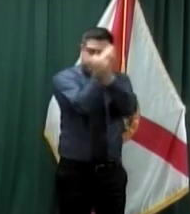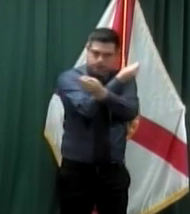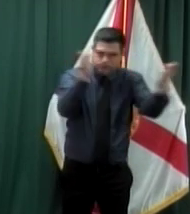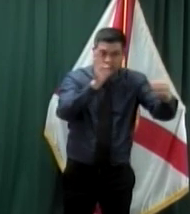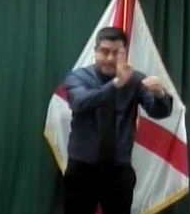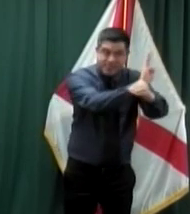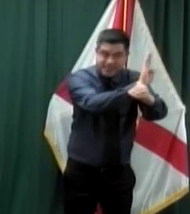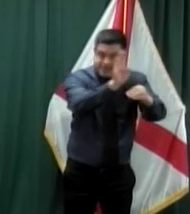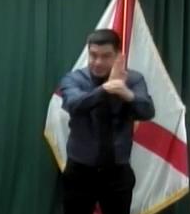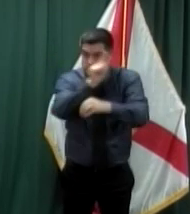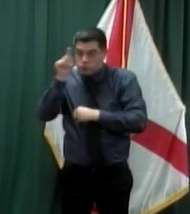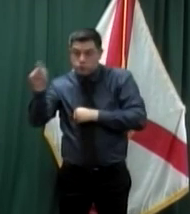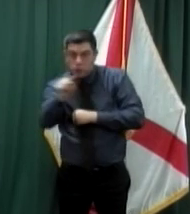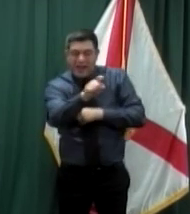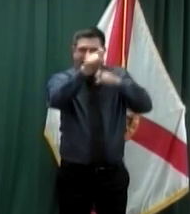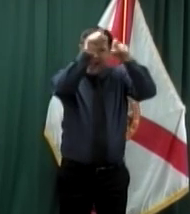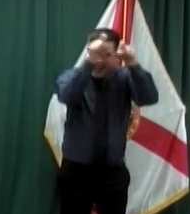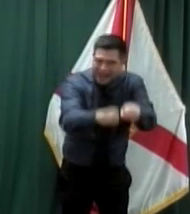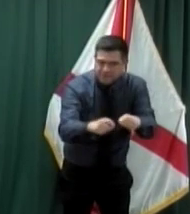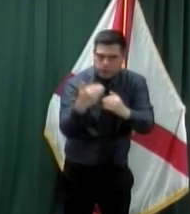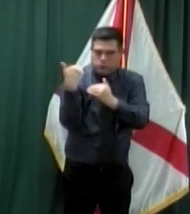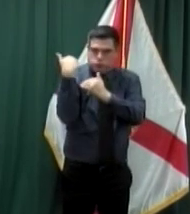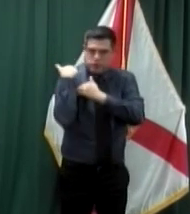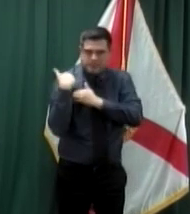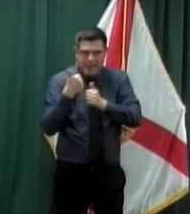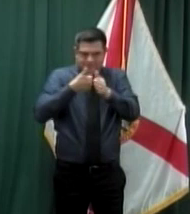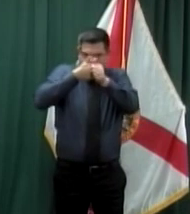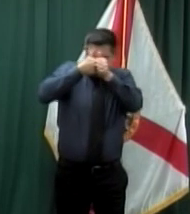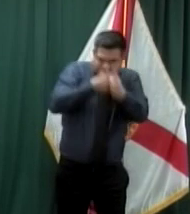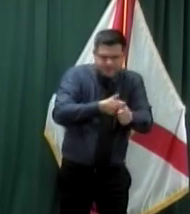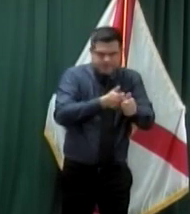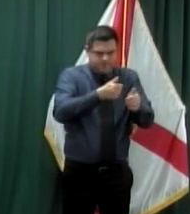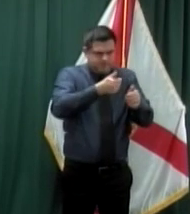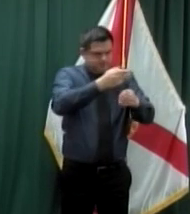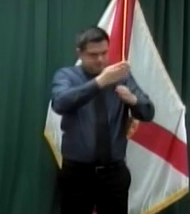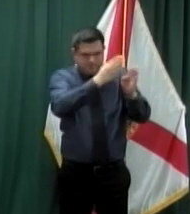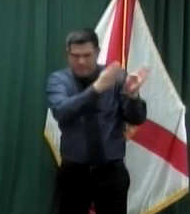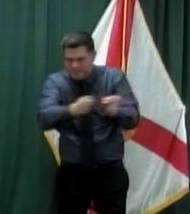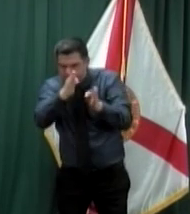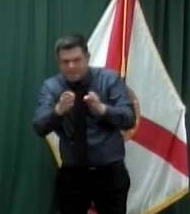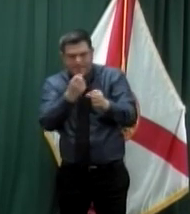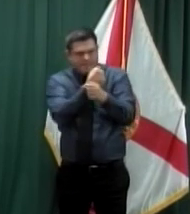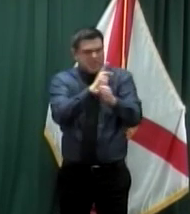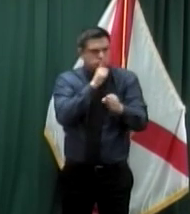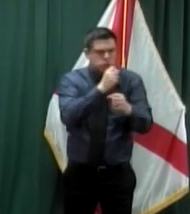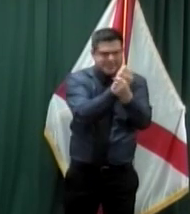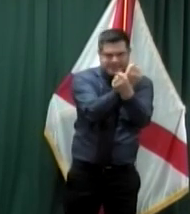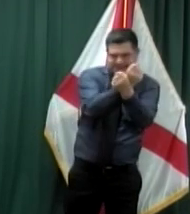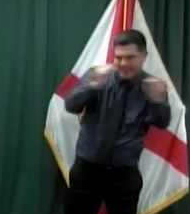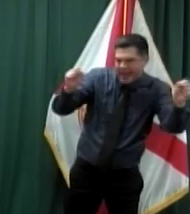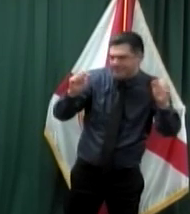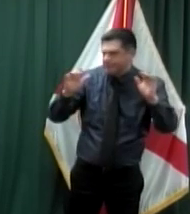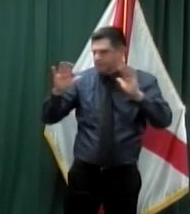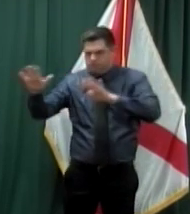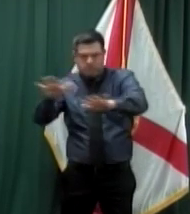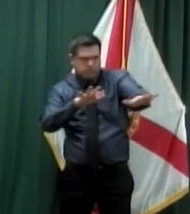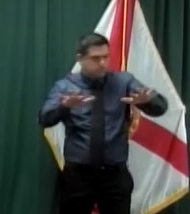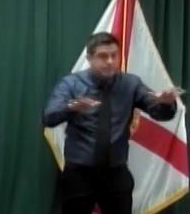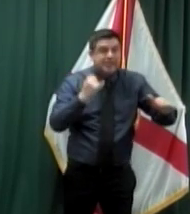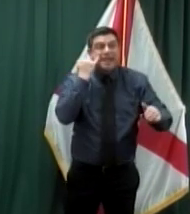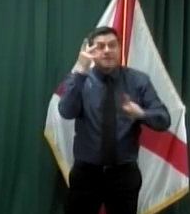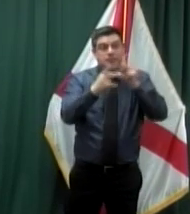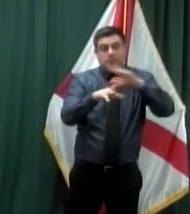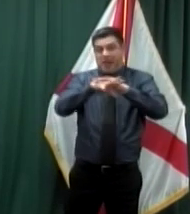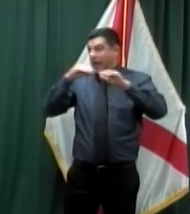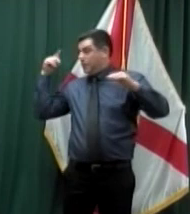and demonstrate you're being safe. In order to get the economic engine revved back up, if people don't feel safe, they're not coming out. Even if we